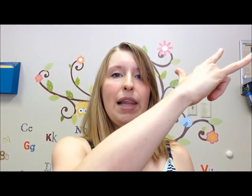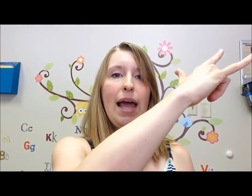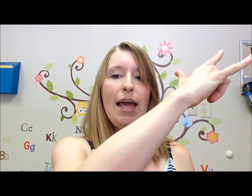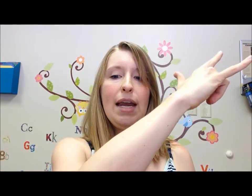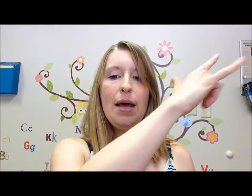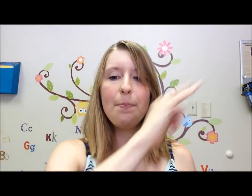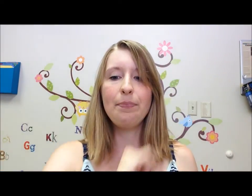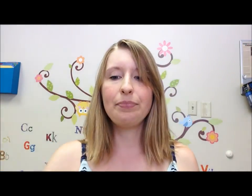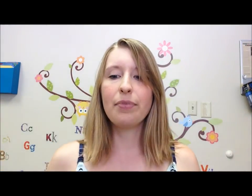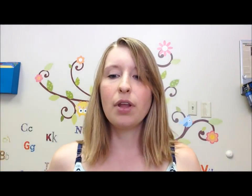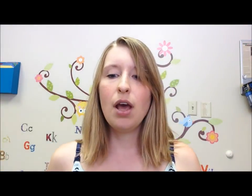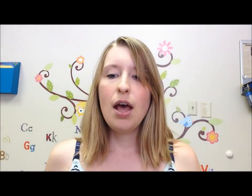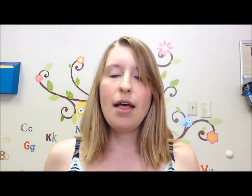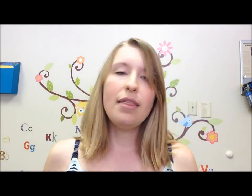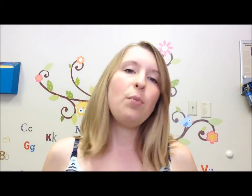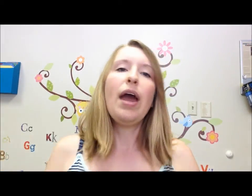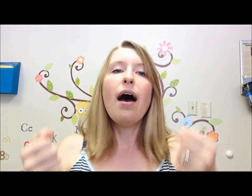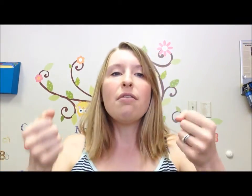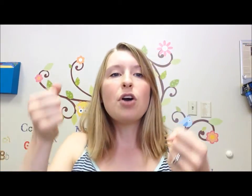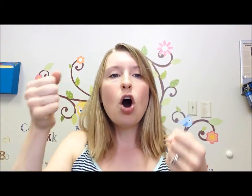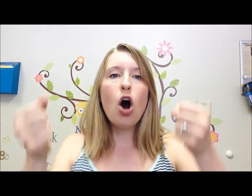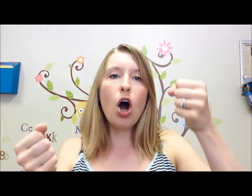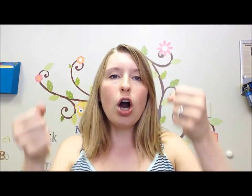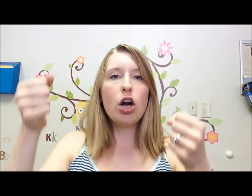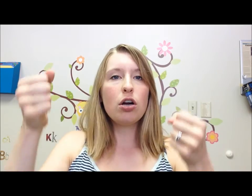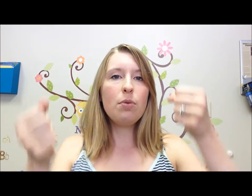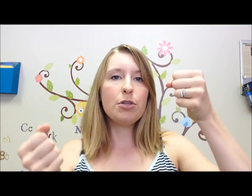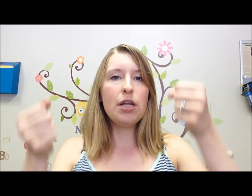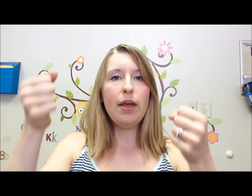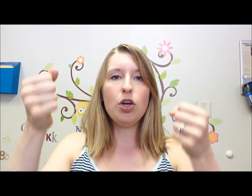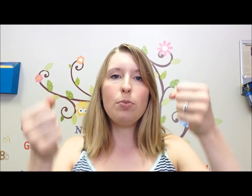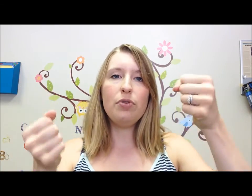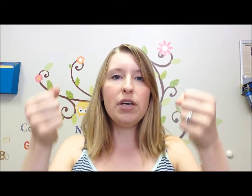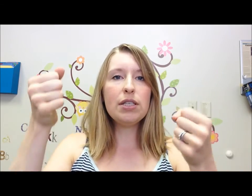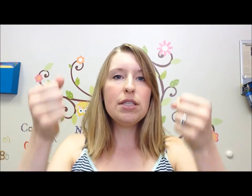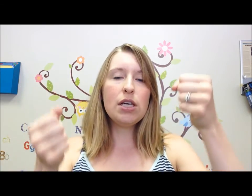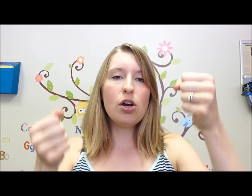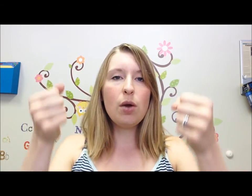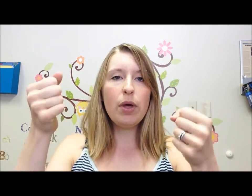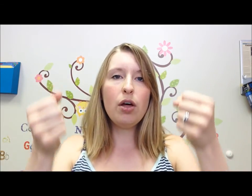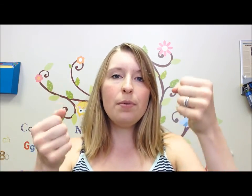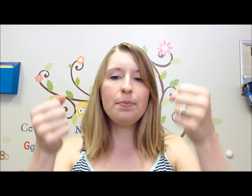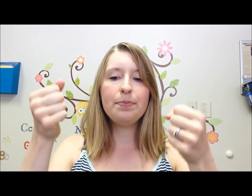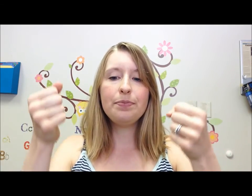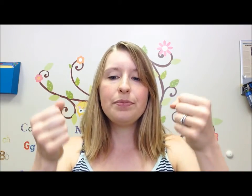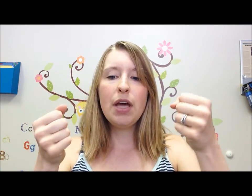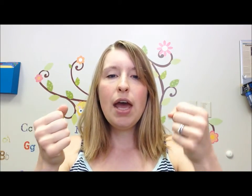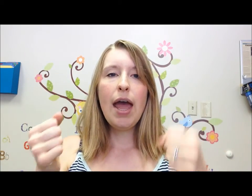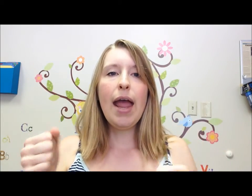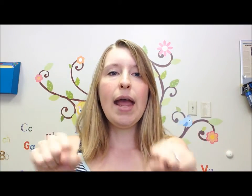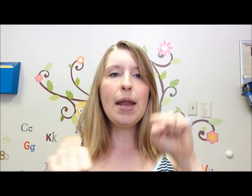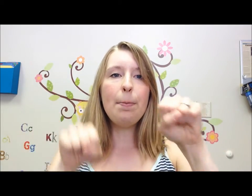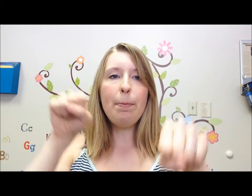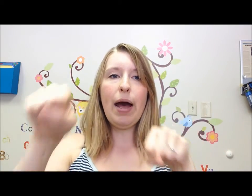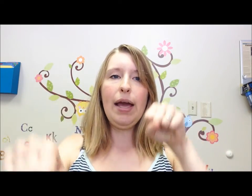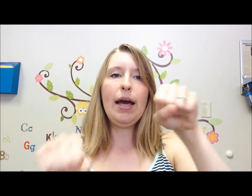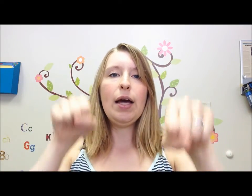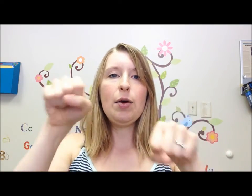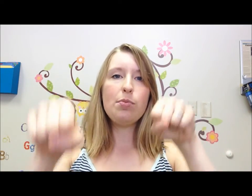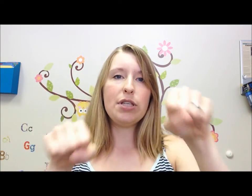plane. And then we have car. Pretend like you're moving a steering wheel. And bike. Pretend